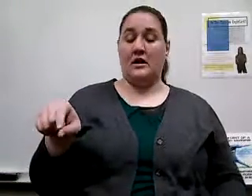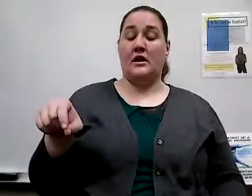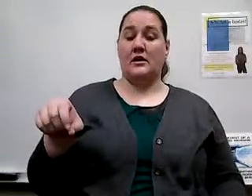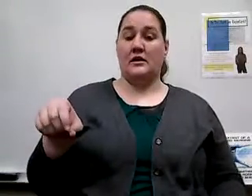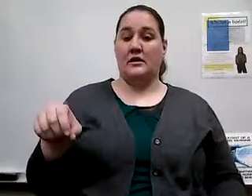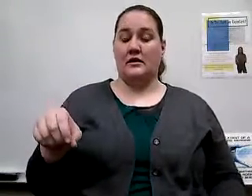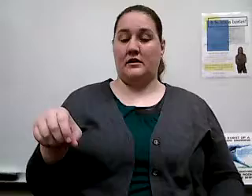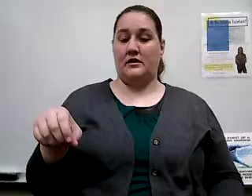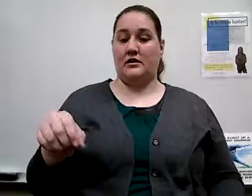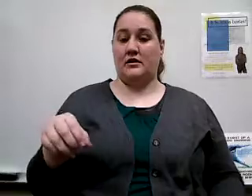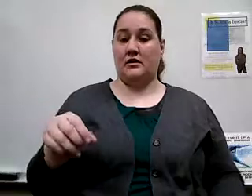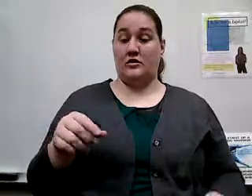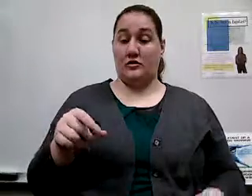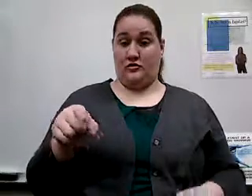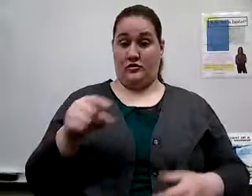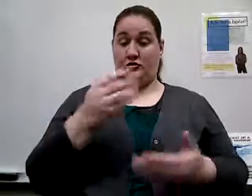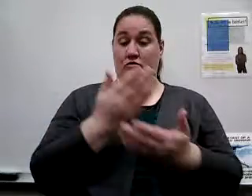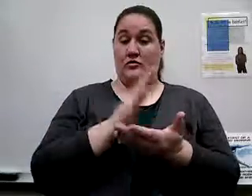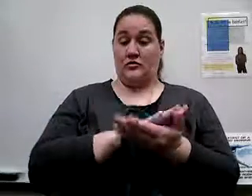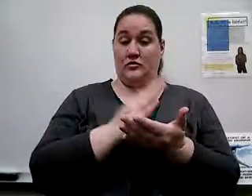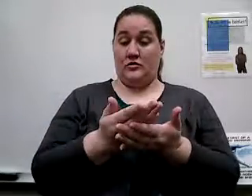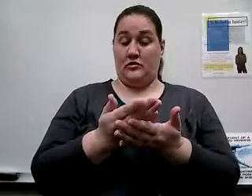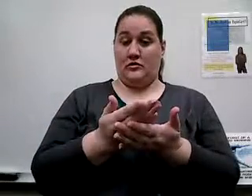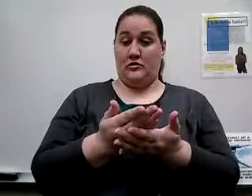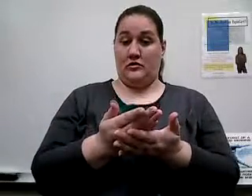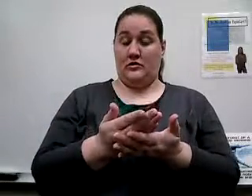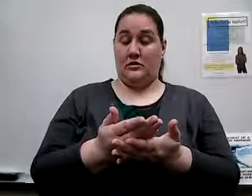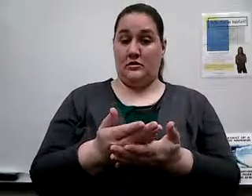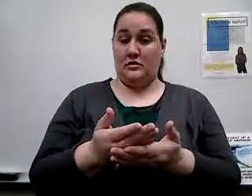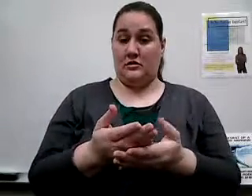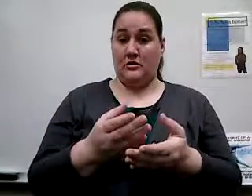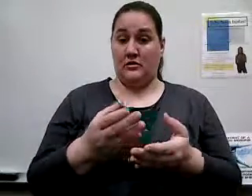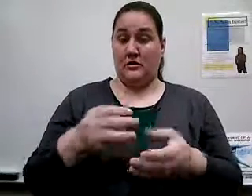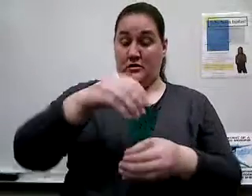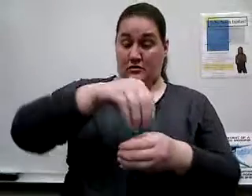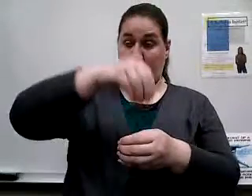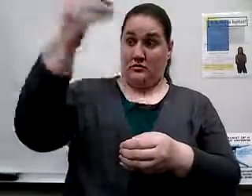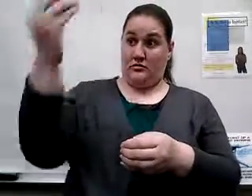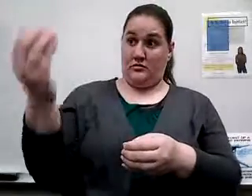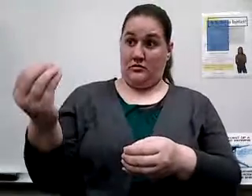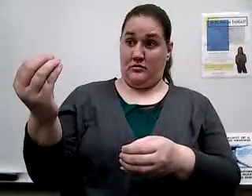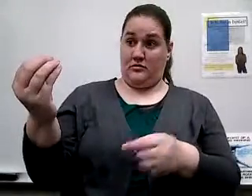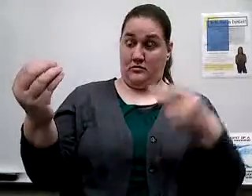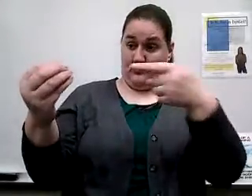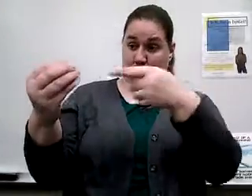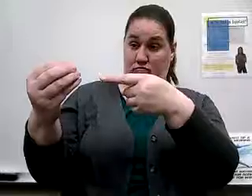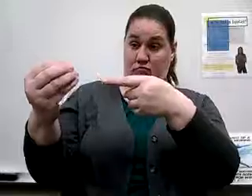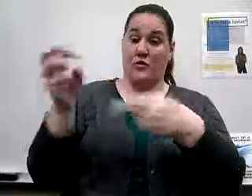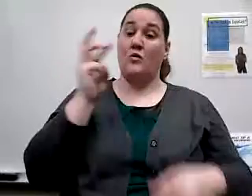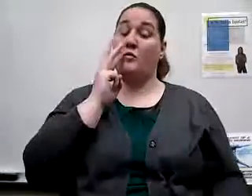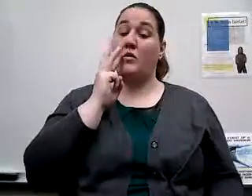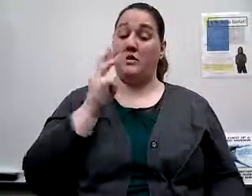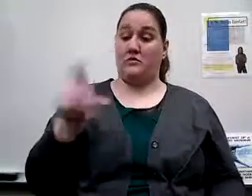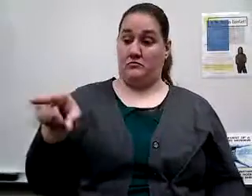You're boiling something, cooking something, you take the lid and lift it up, and there's water that's collected. Take the lid and set it on the stove, and then you have water that runs everywhere.